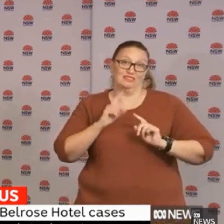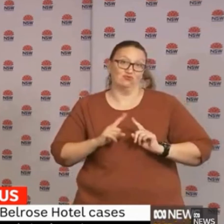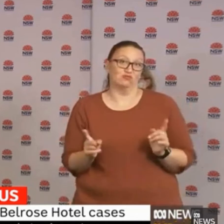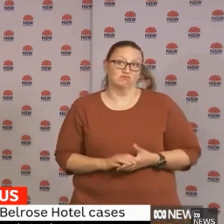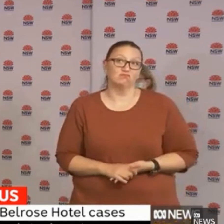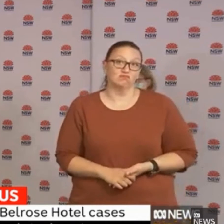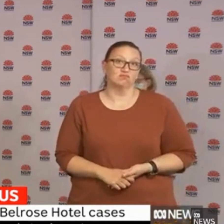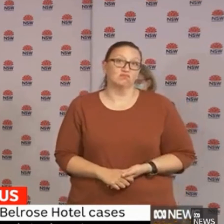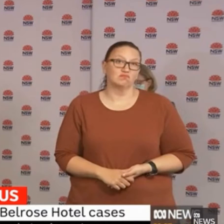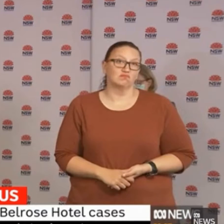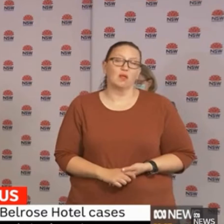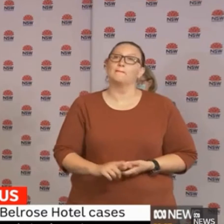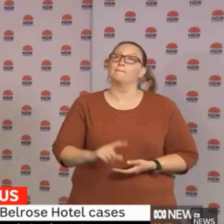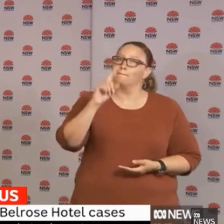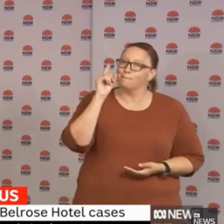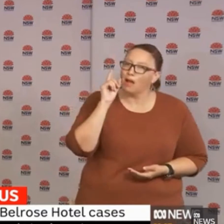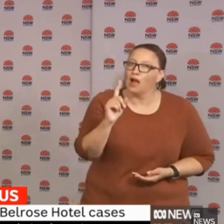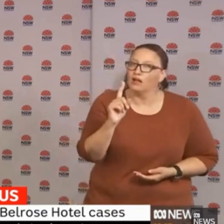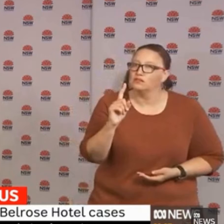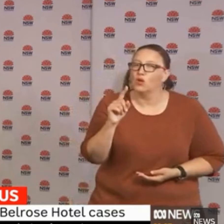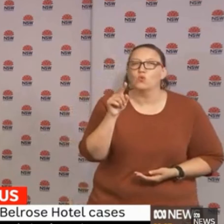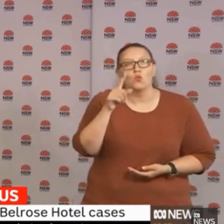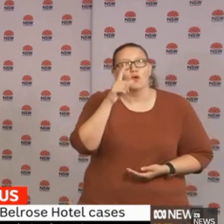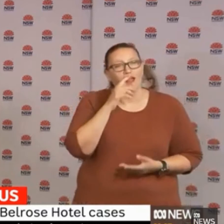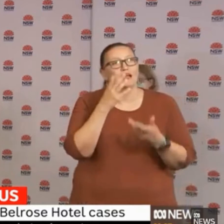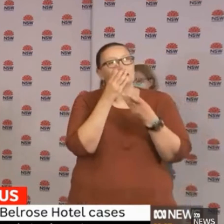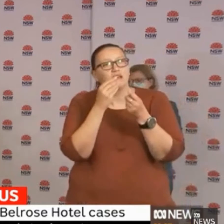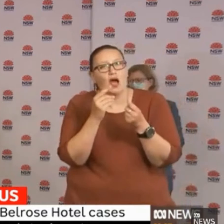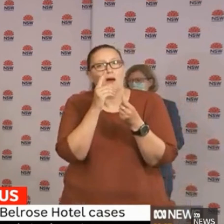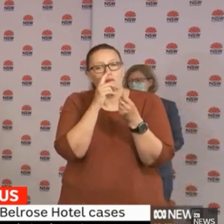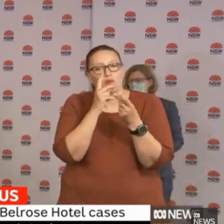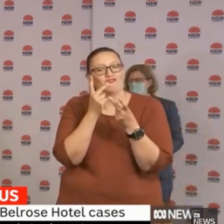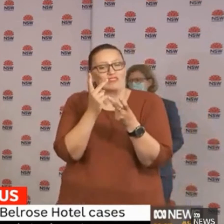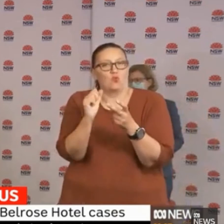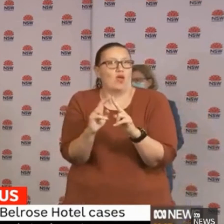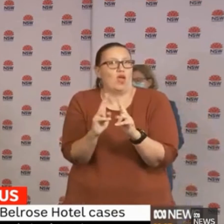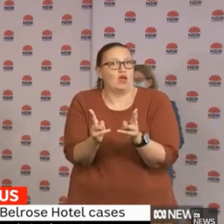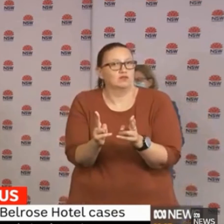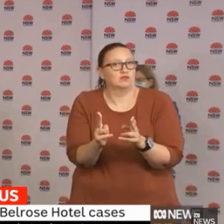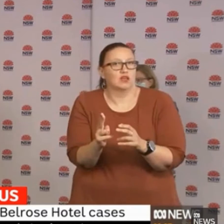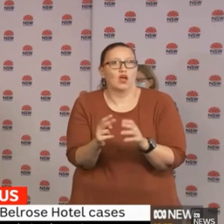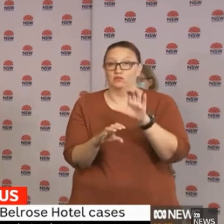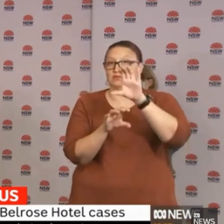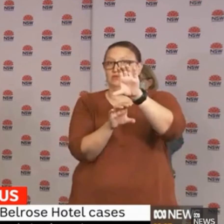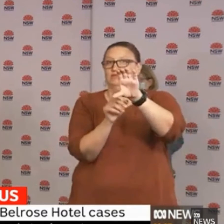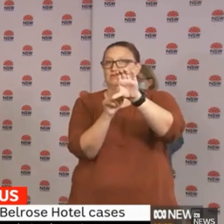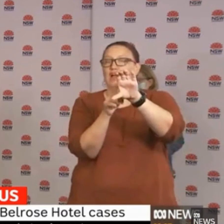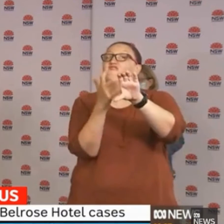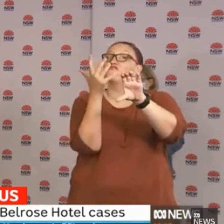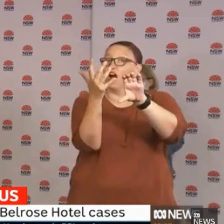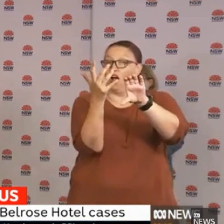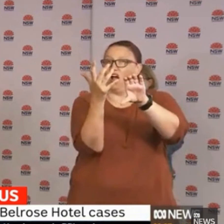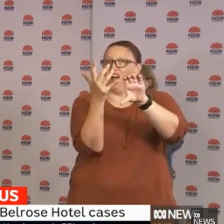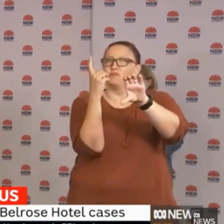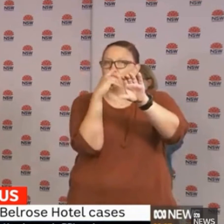the Premier has indicated, there will be some capacity to have some people come to your house, 5, including